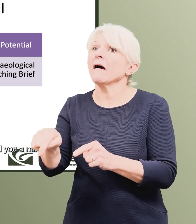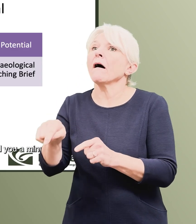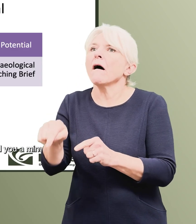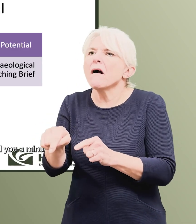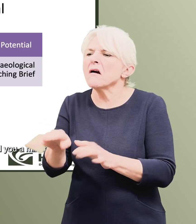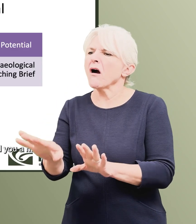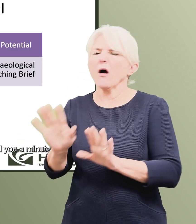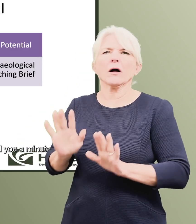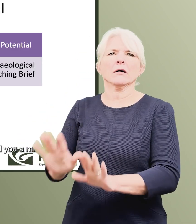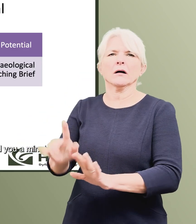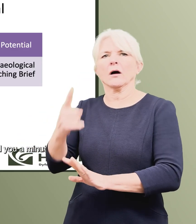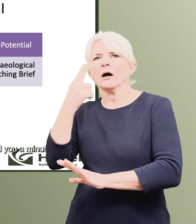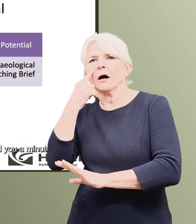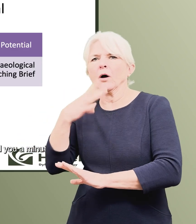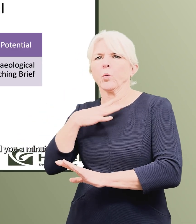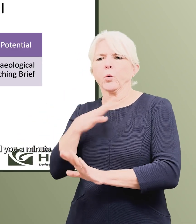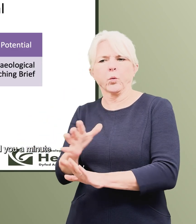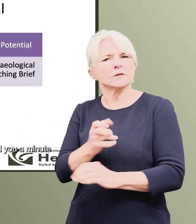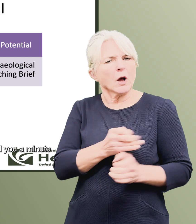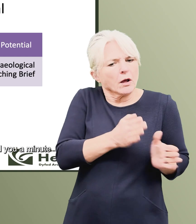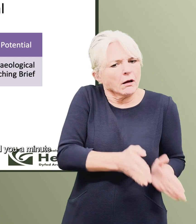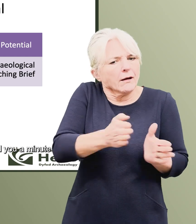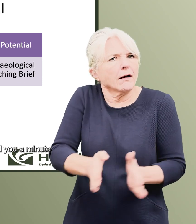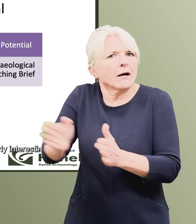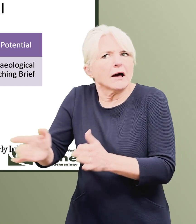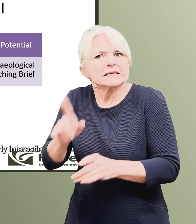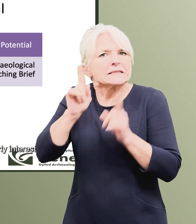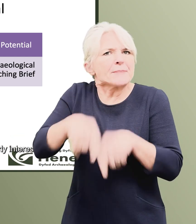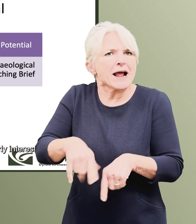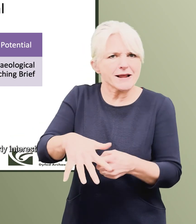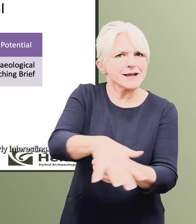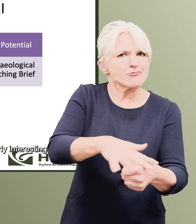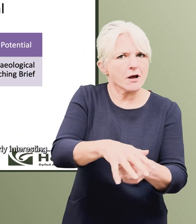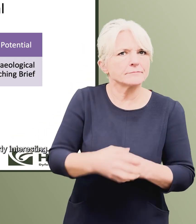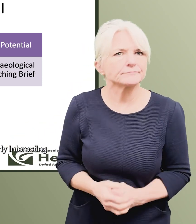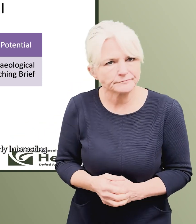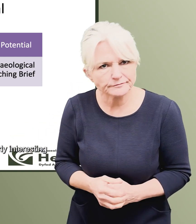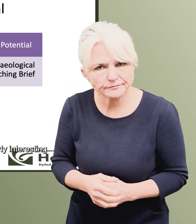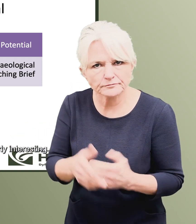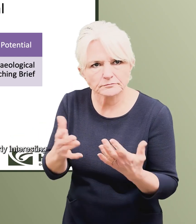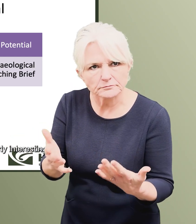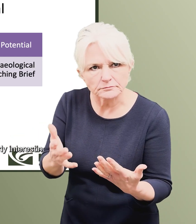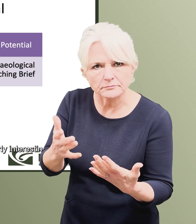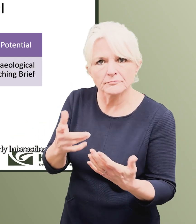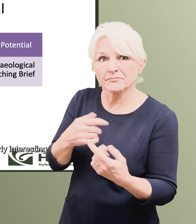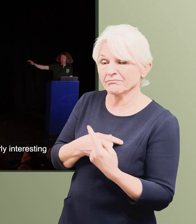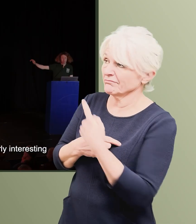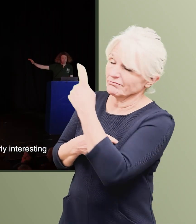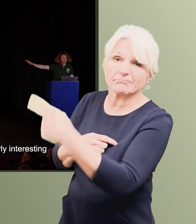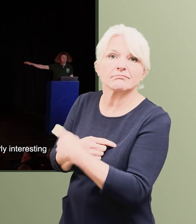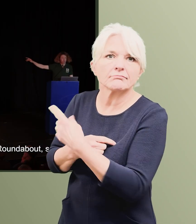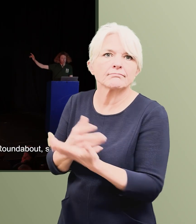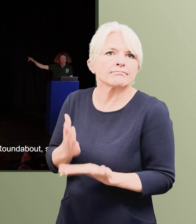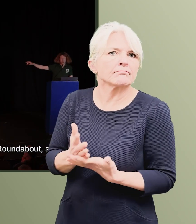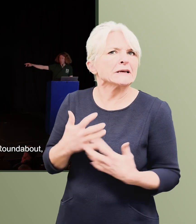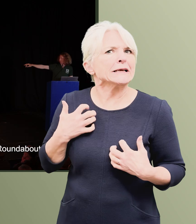back to that geophysical survey that I showed you a minute ago, we had this for the entire scheme, but this bit was one of the particularly interesting bits. For